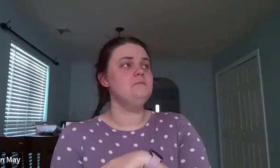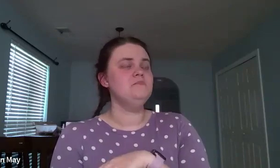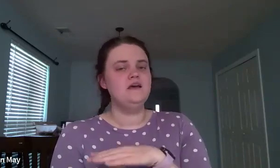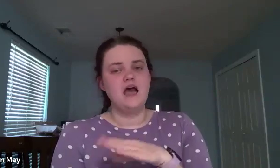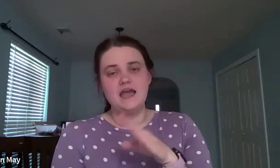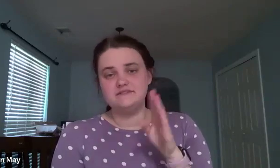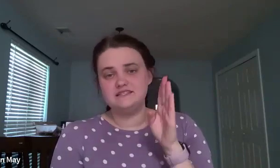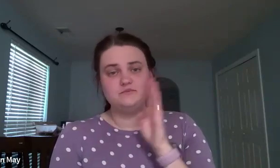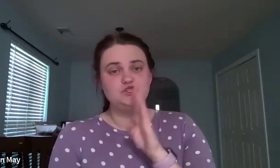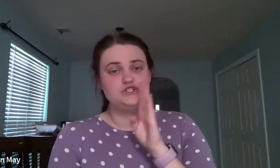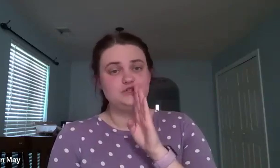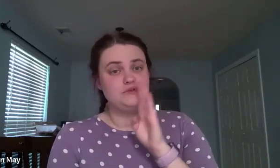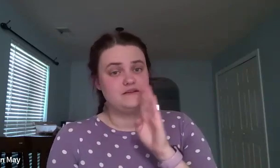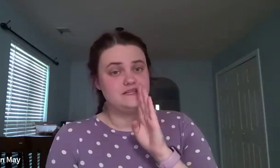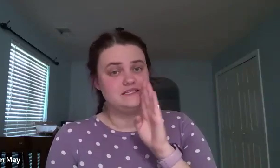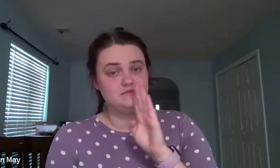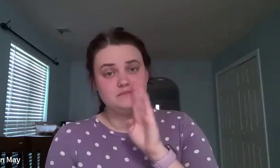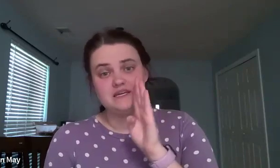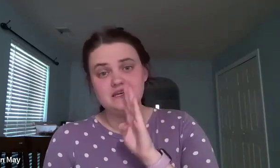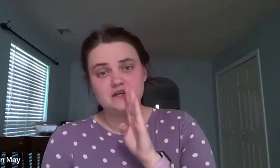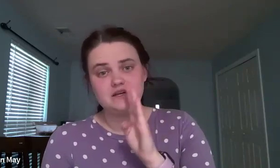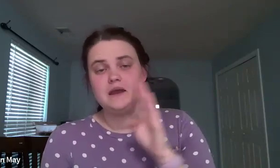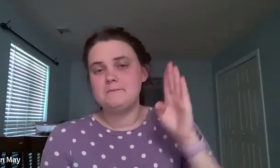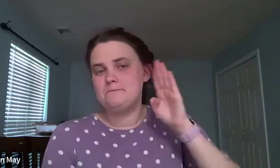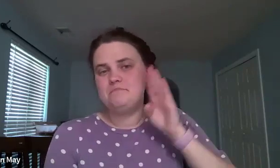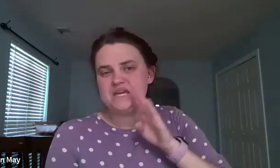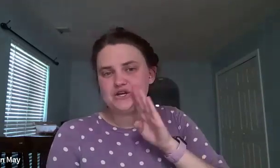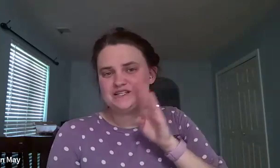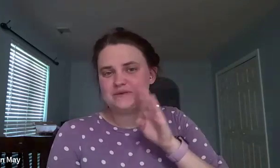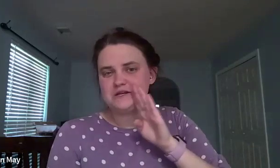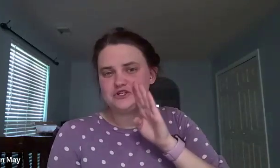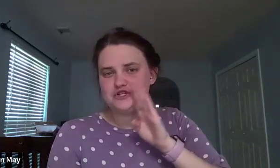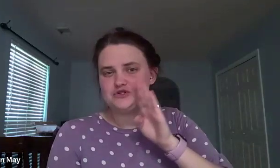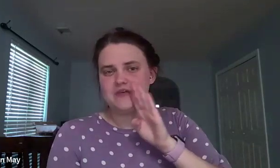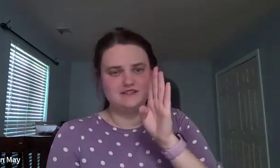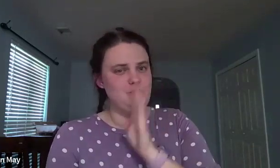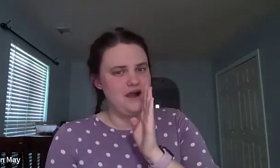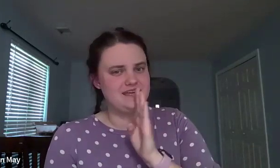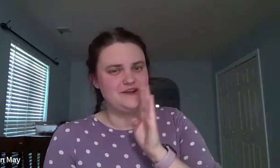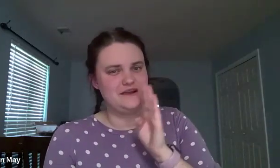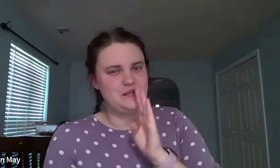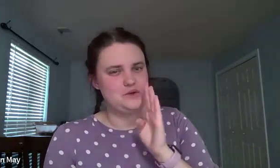I have seen someone just do breakfast with a B here. Beer is around here too. That's why it's very close.